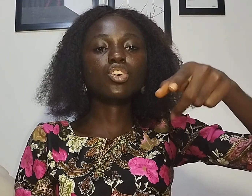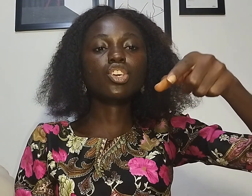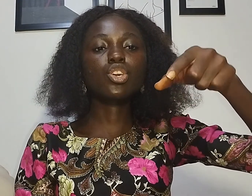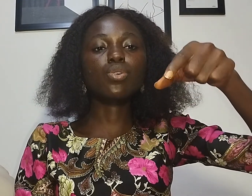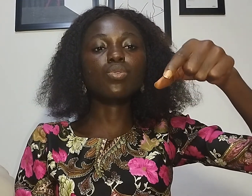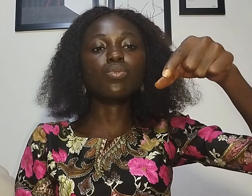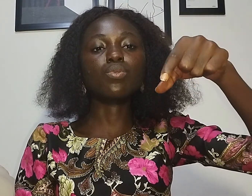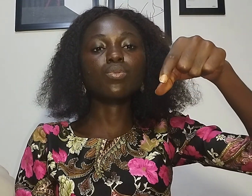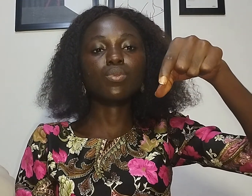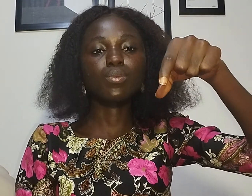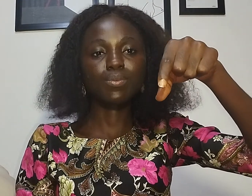Q.